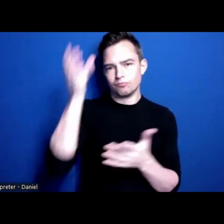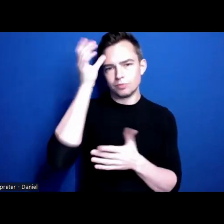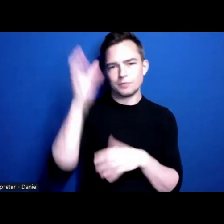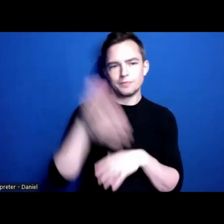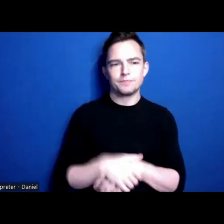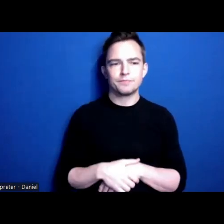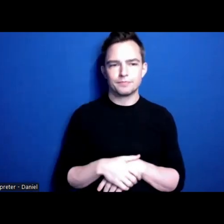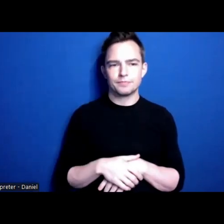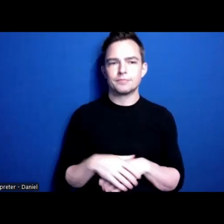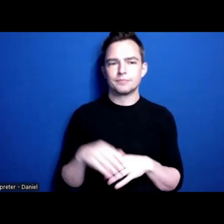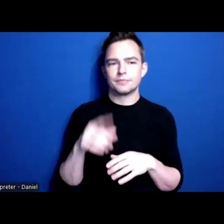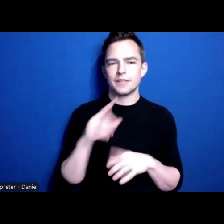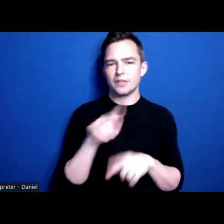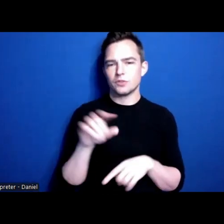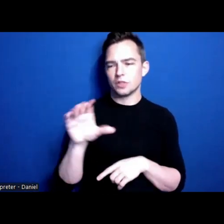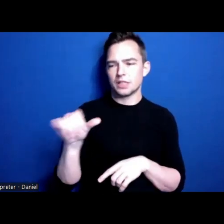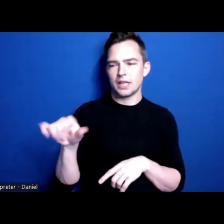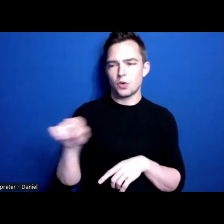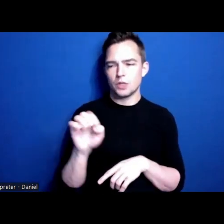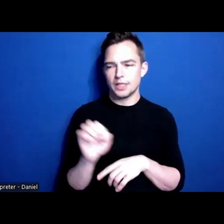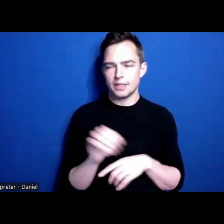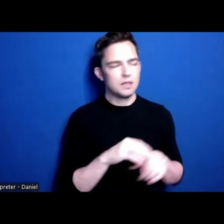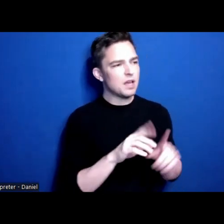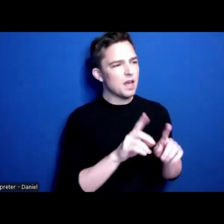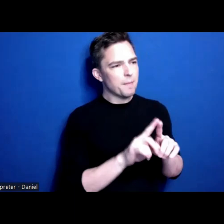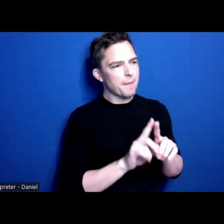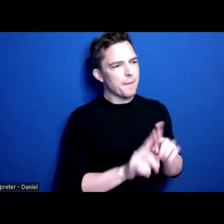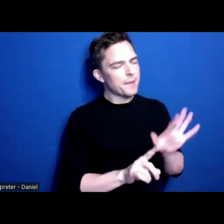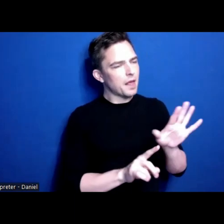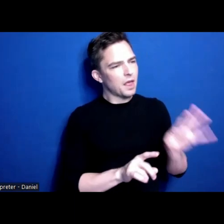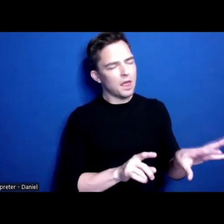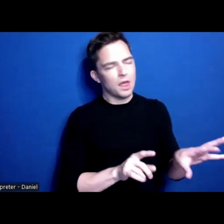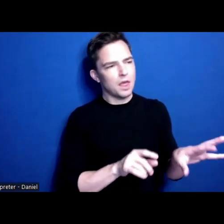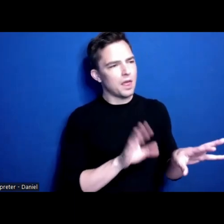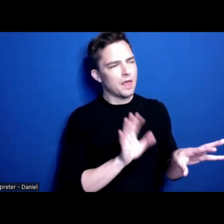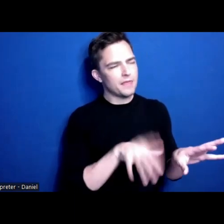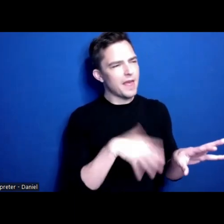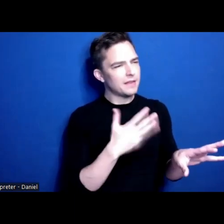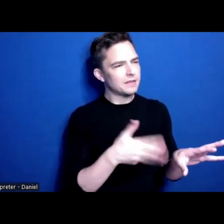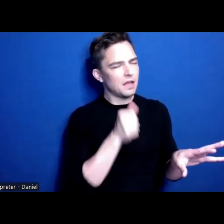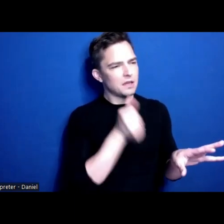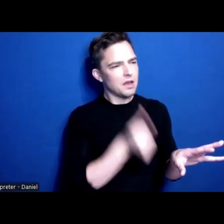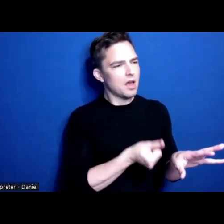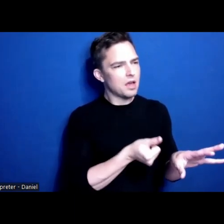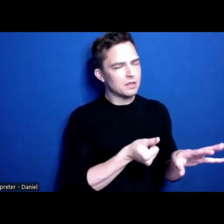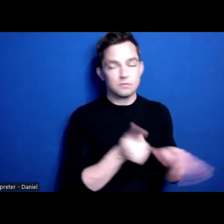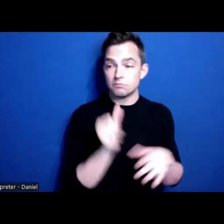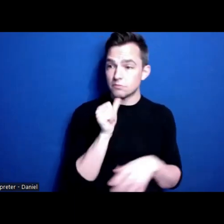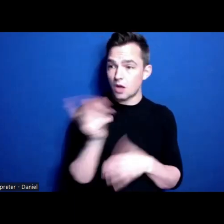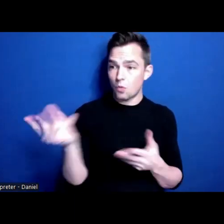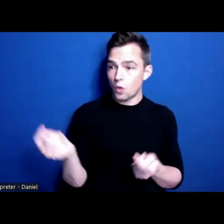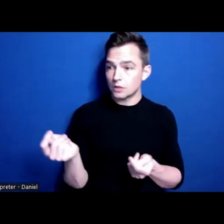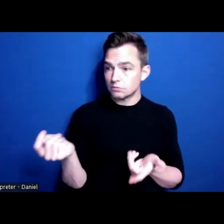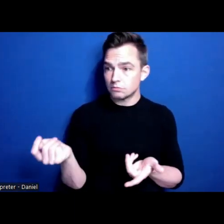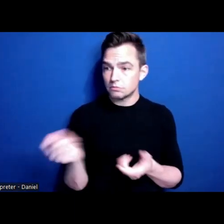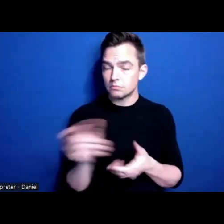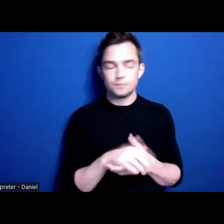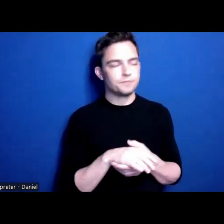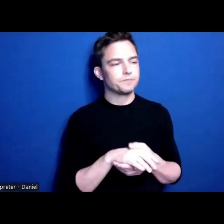answers Coyote. But that's not, says Raven. Not what? Asks